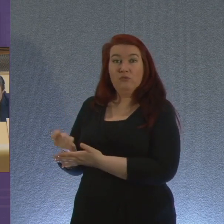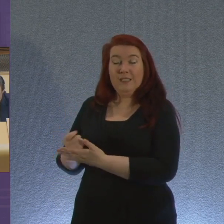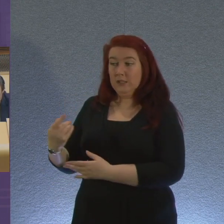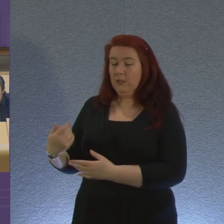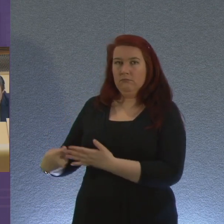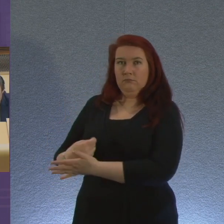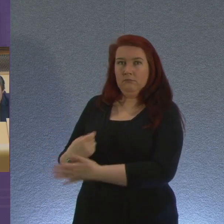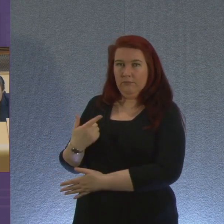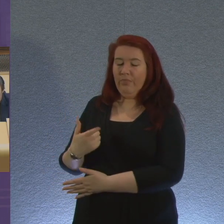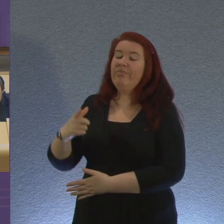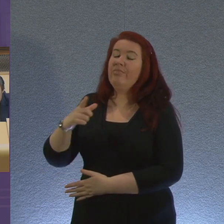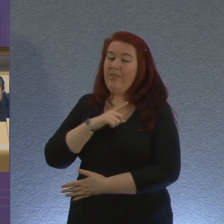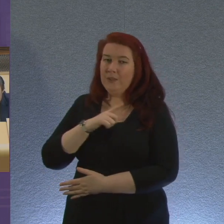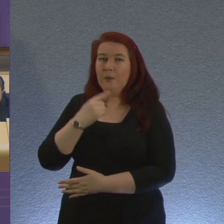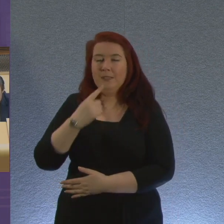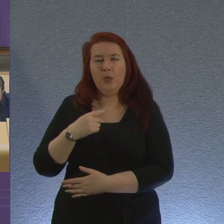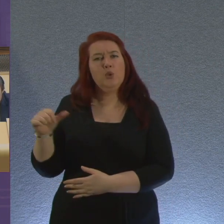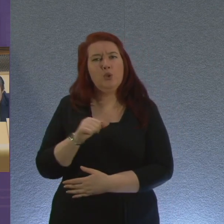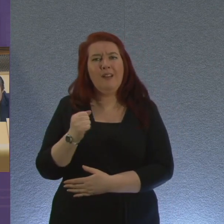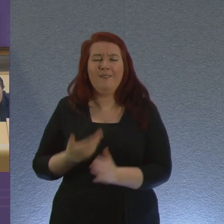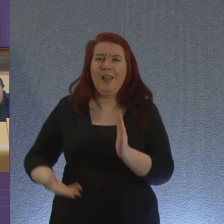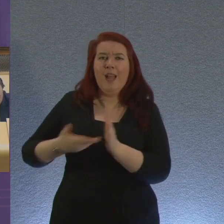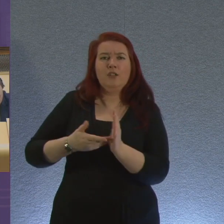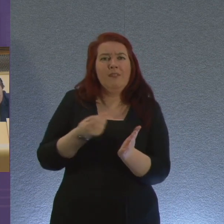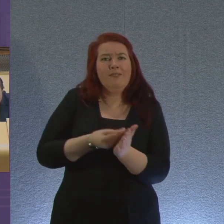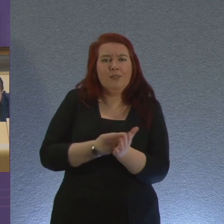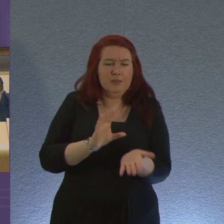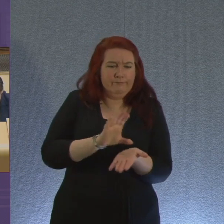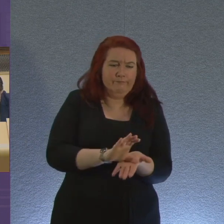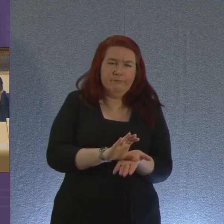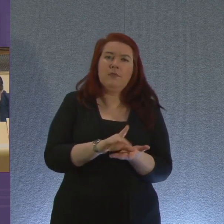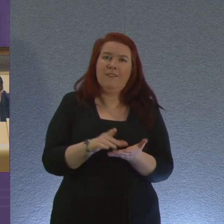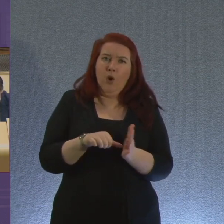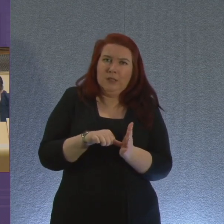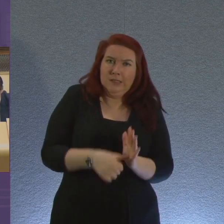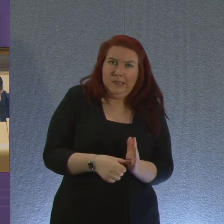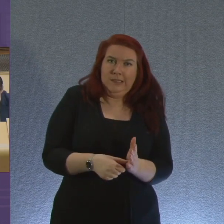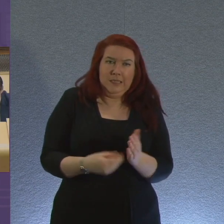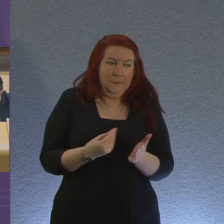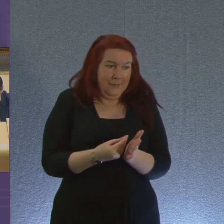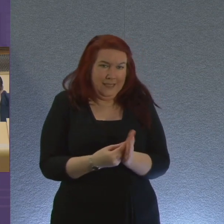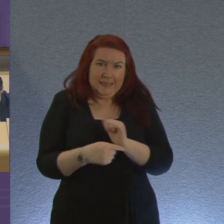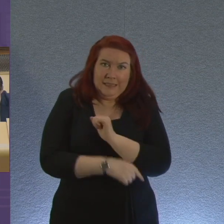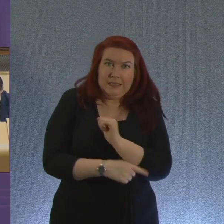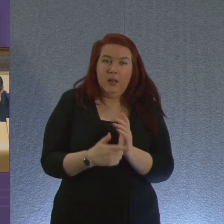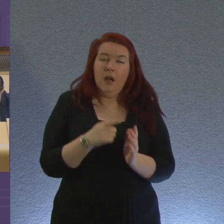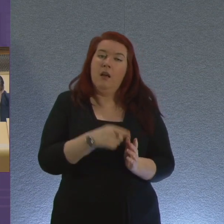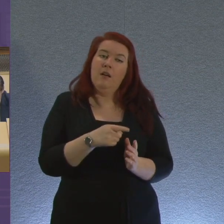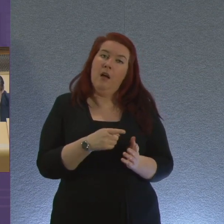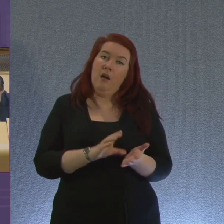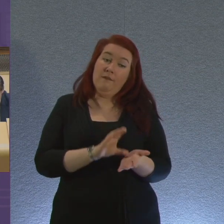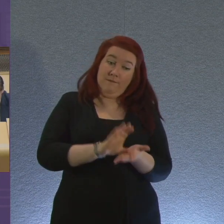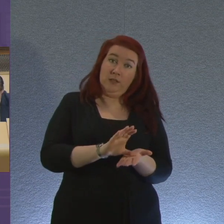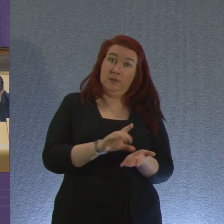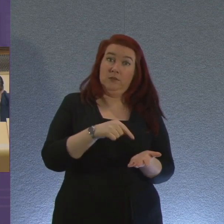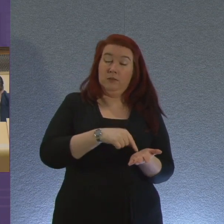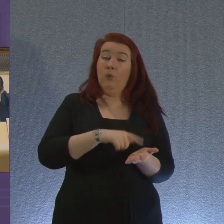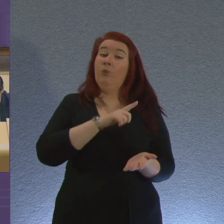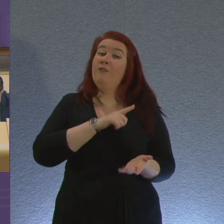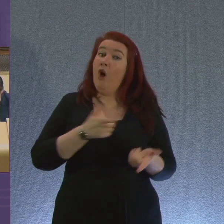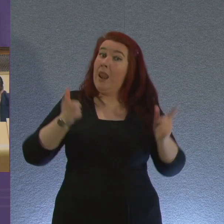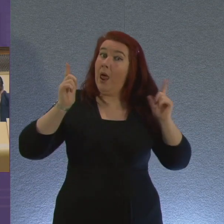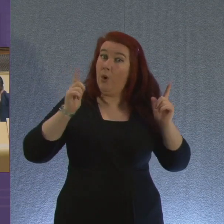that reason, we called for a hardship fund to be established for landlords in this situation, and I was pleased to hear what the Minister had to say about this a few moments